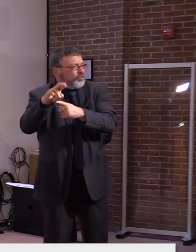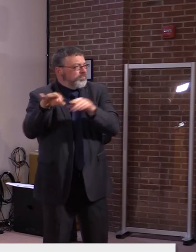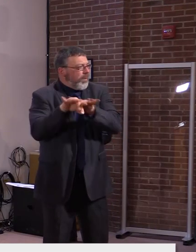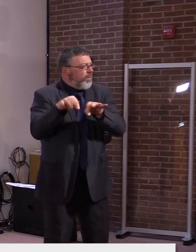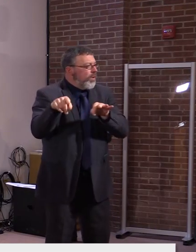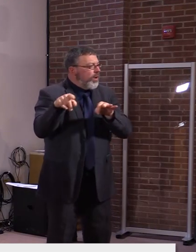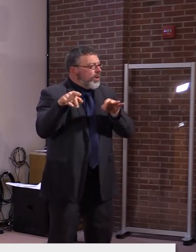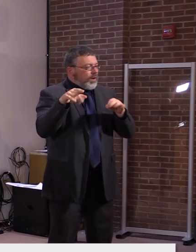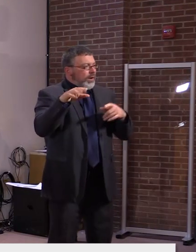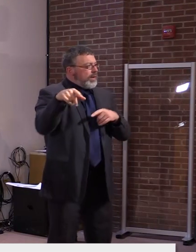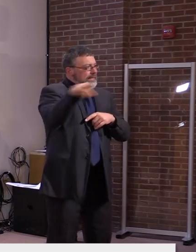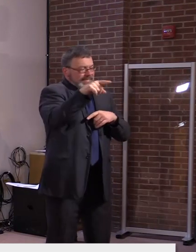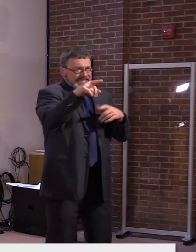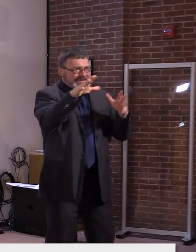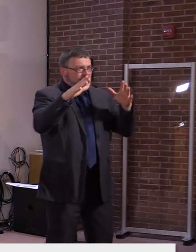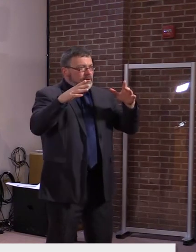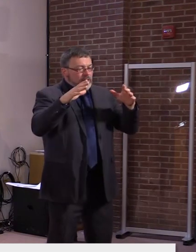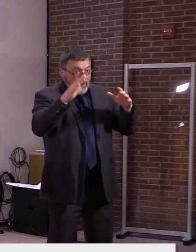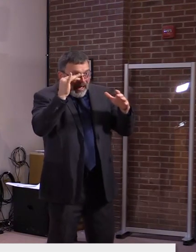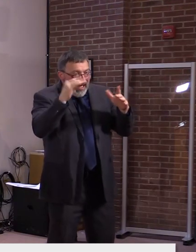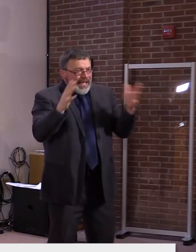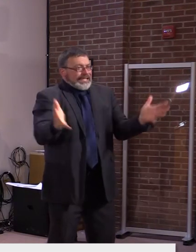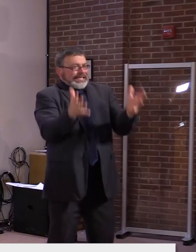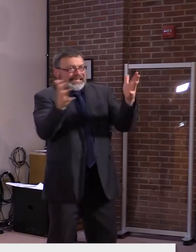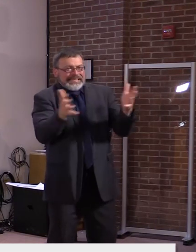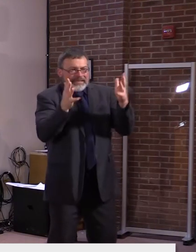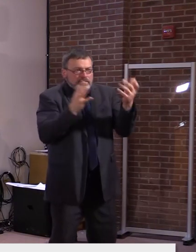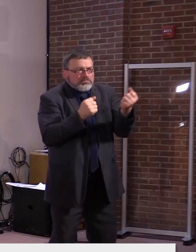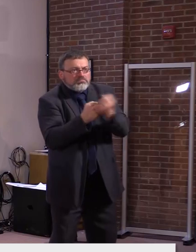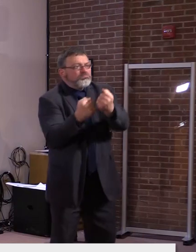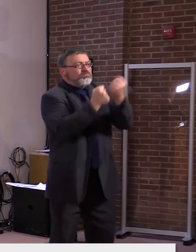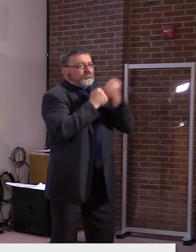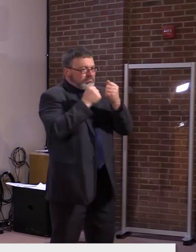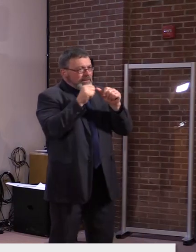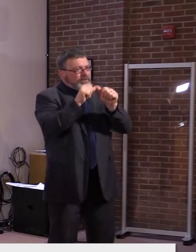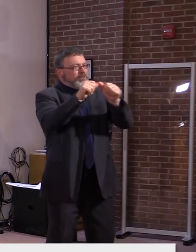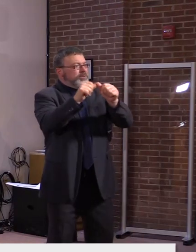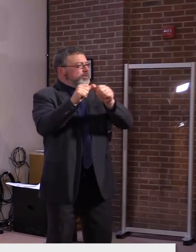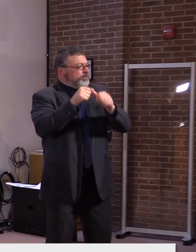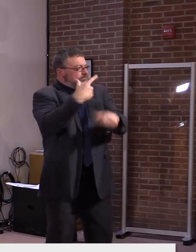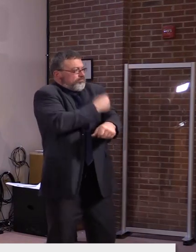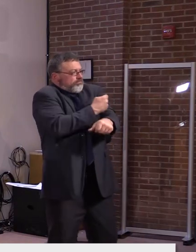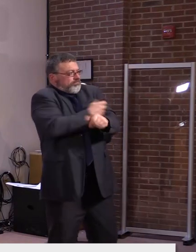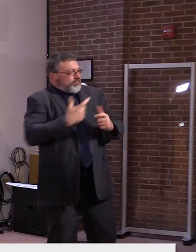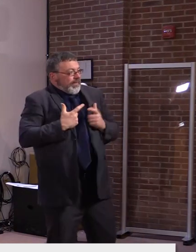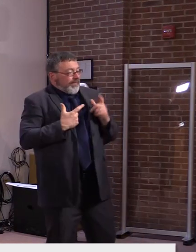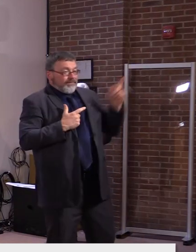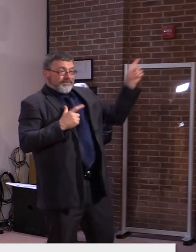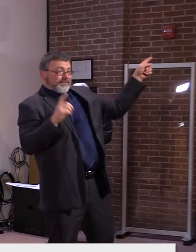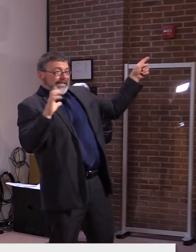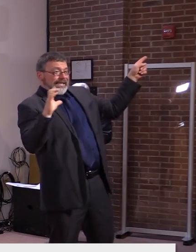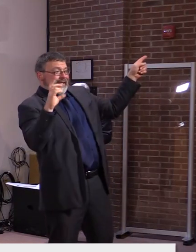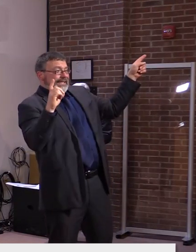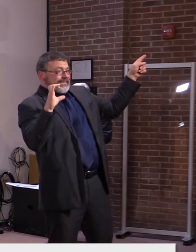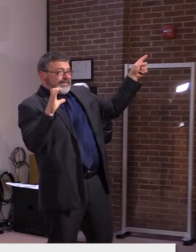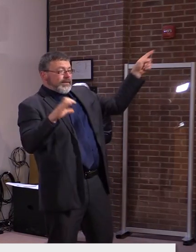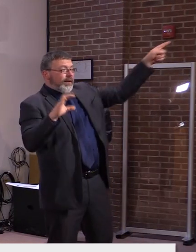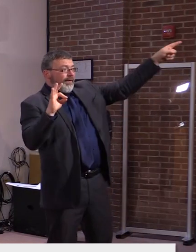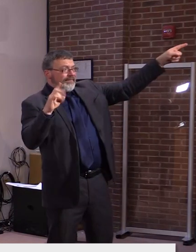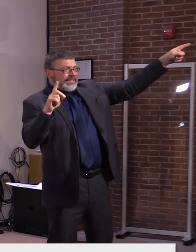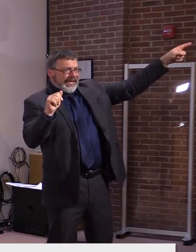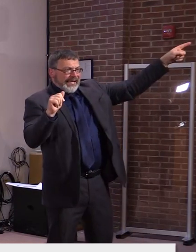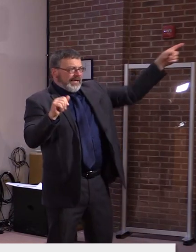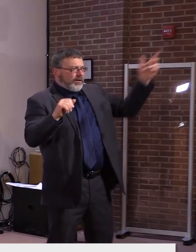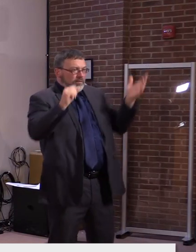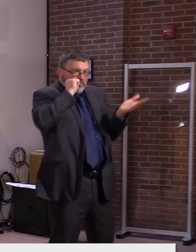enthusiastic about the boosters. We're seeing the CDC and the FDA approving the pending approval of